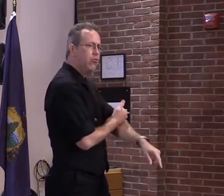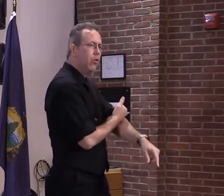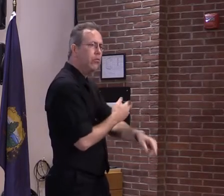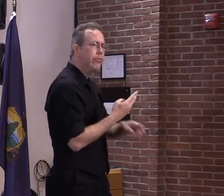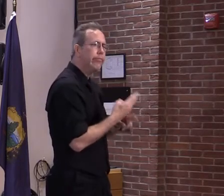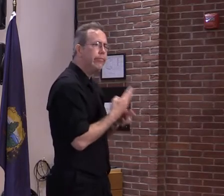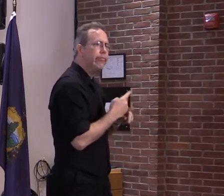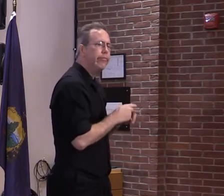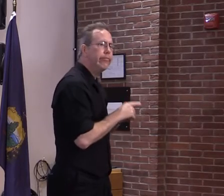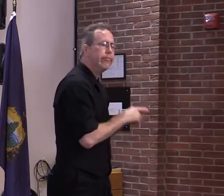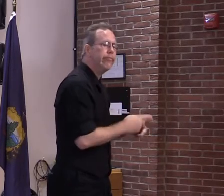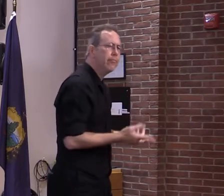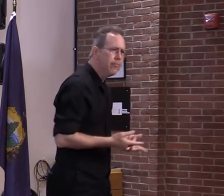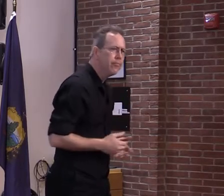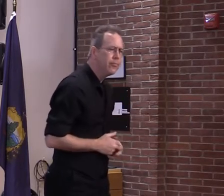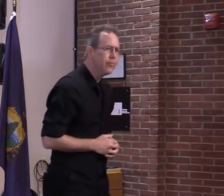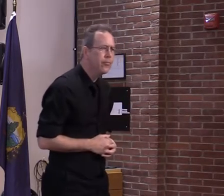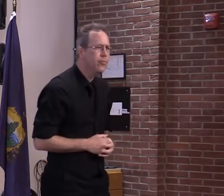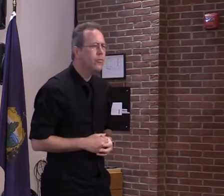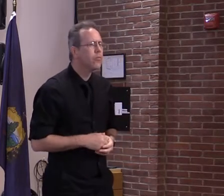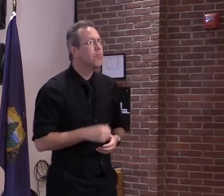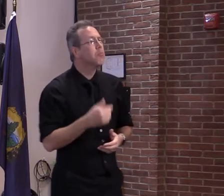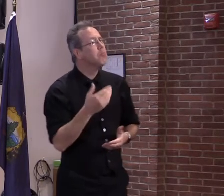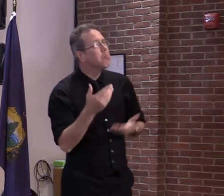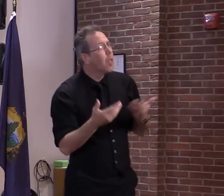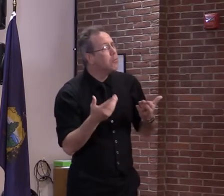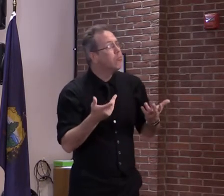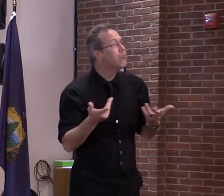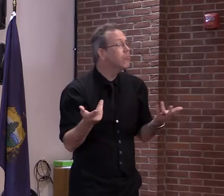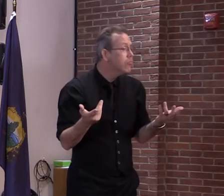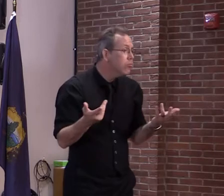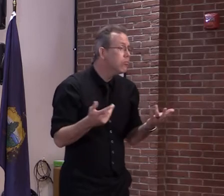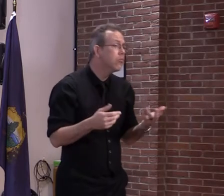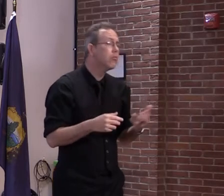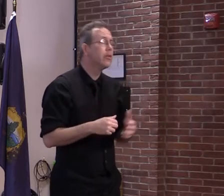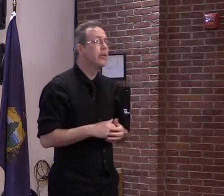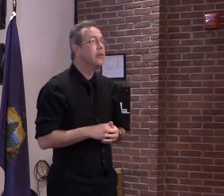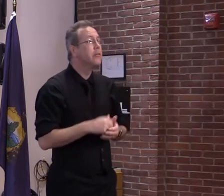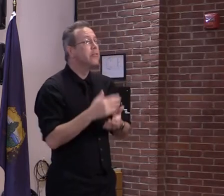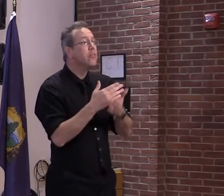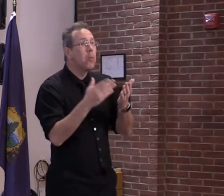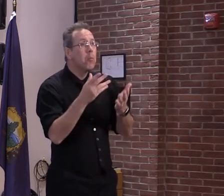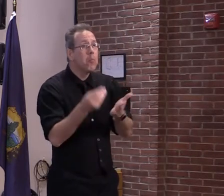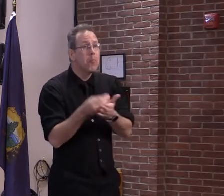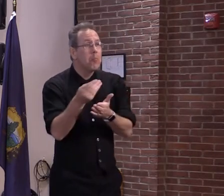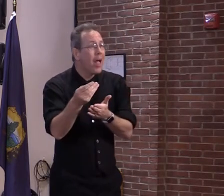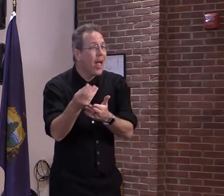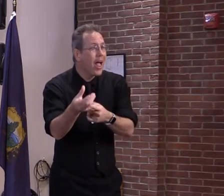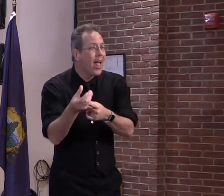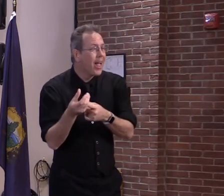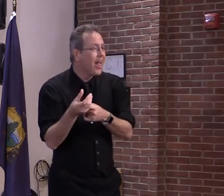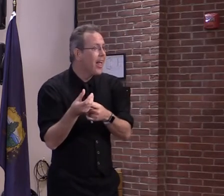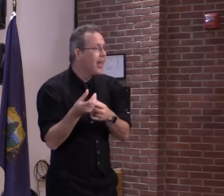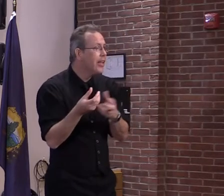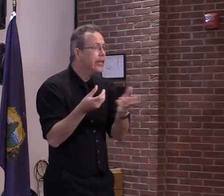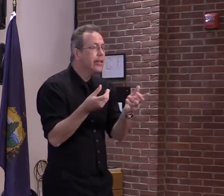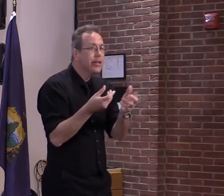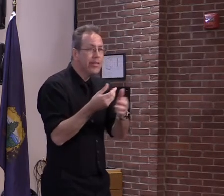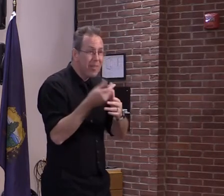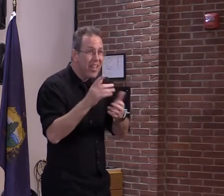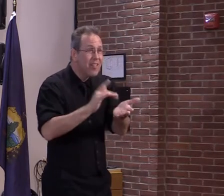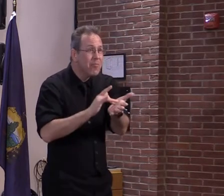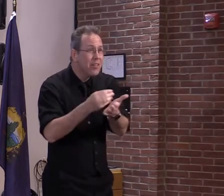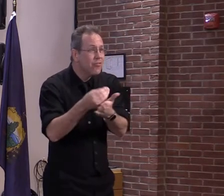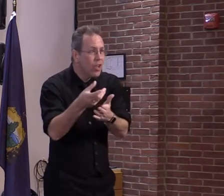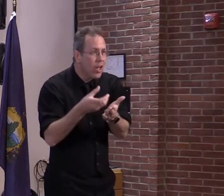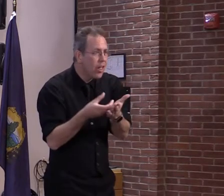also probably going to be subject to a different dealer and a different line of powders that you're perhaps not accustomed